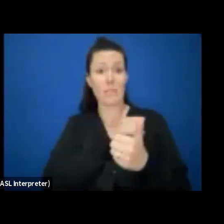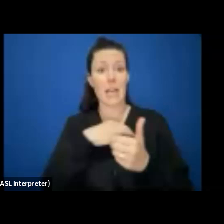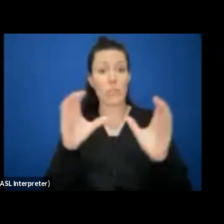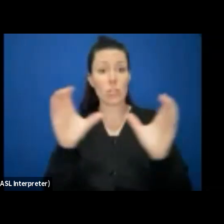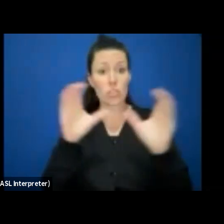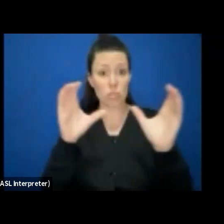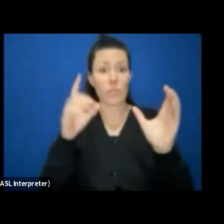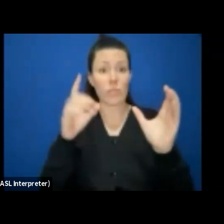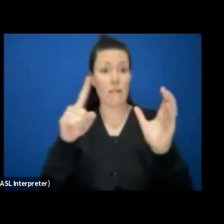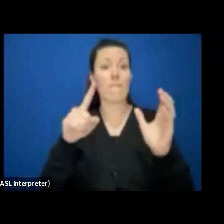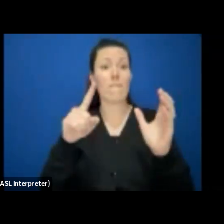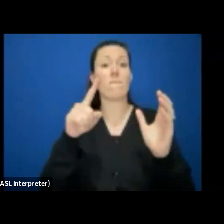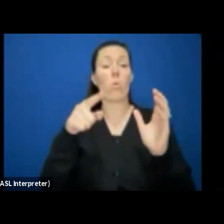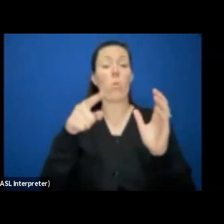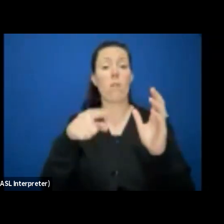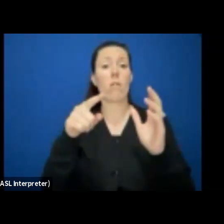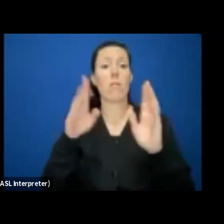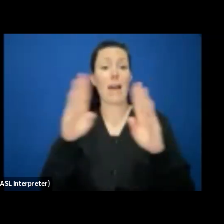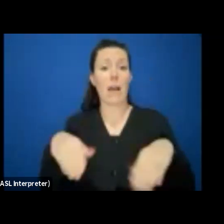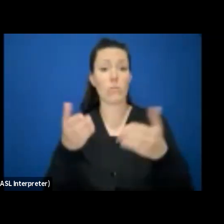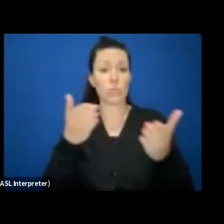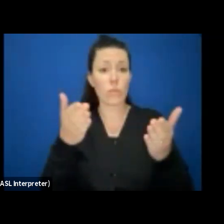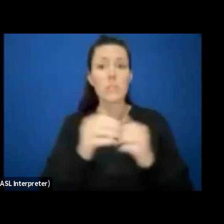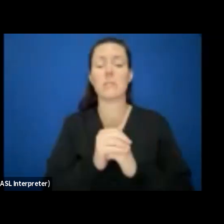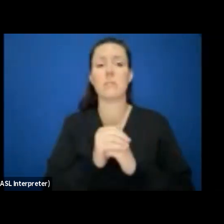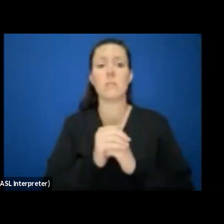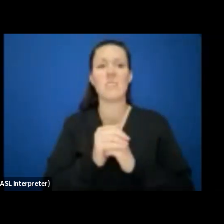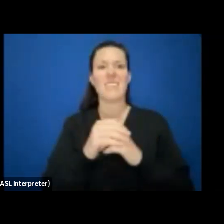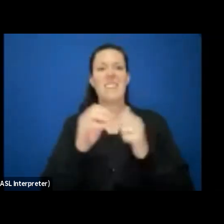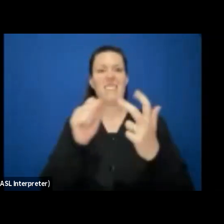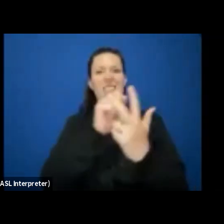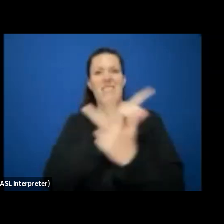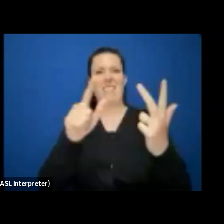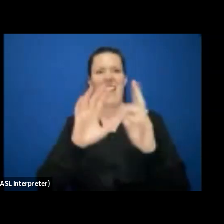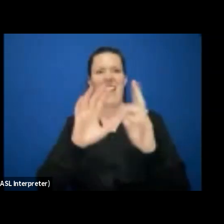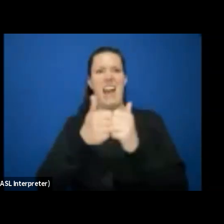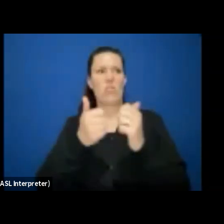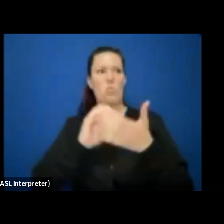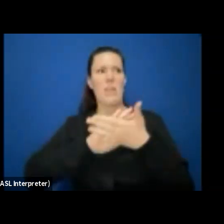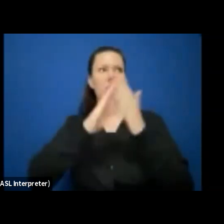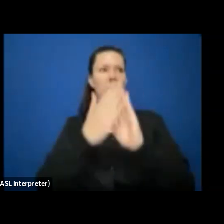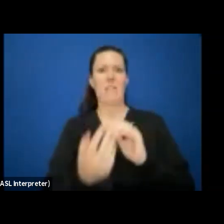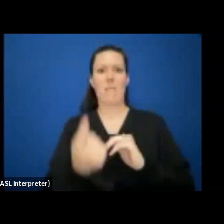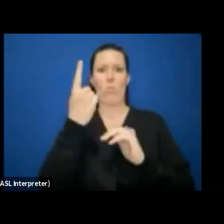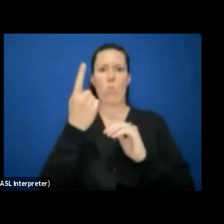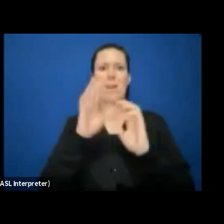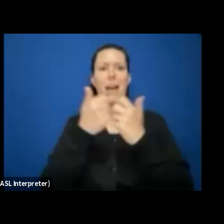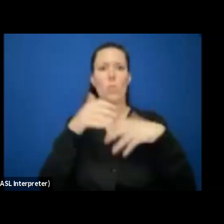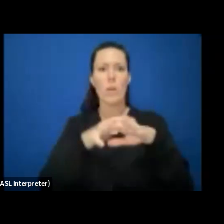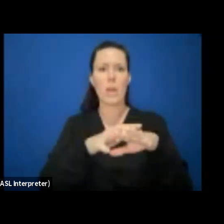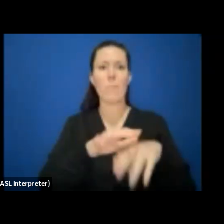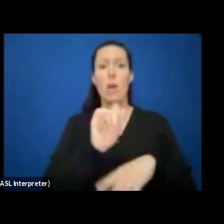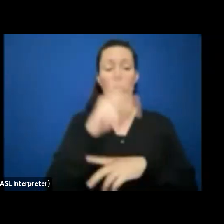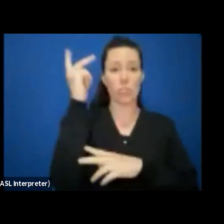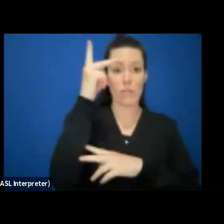housing services? And how do we put all of them into one, right? How do we merge IELTS philosophy